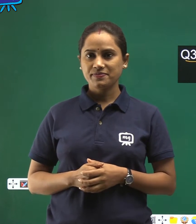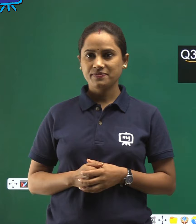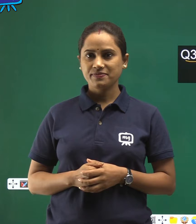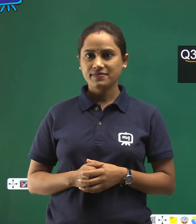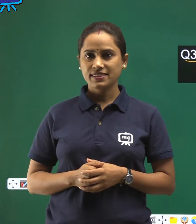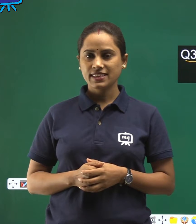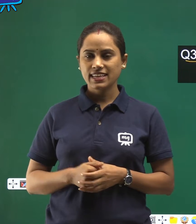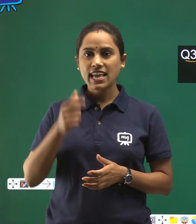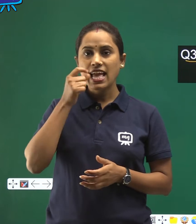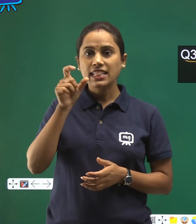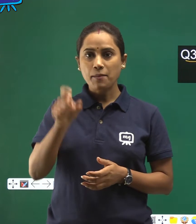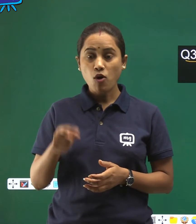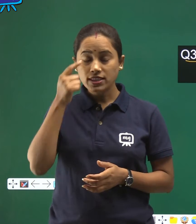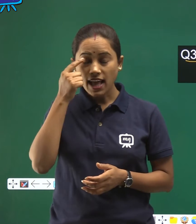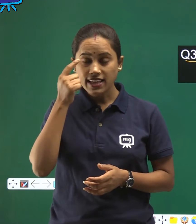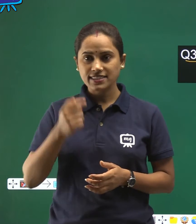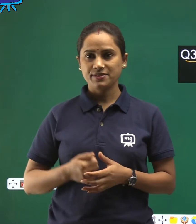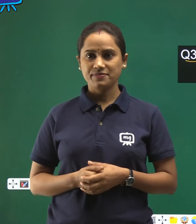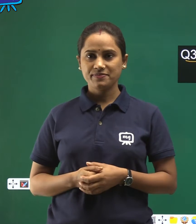The boy's eyes